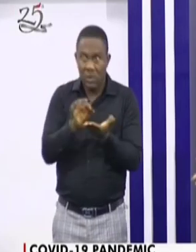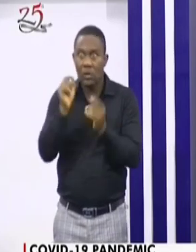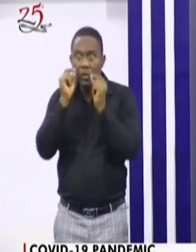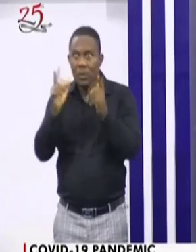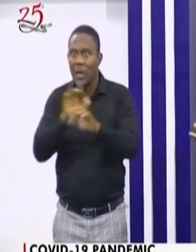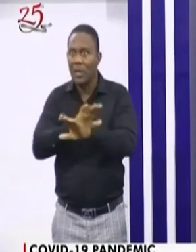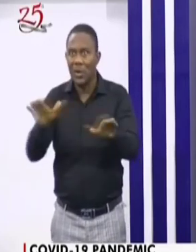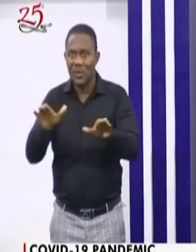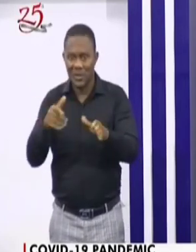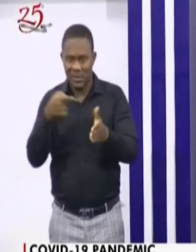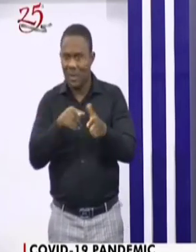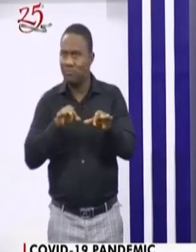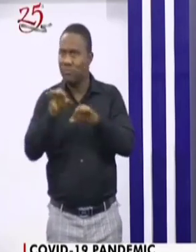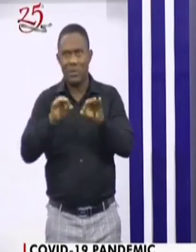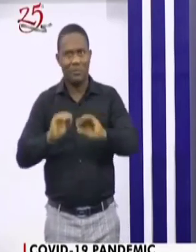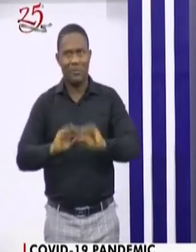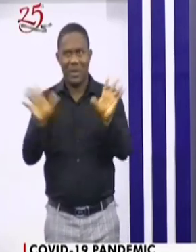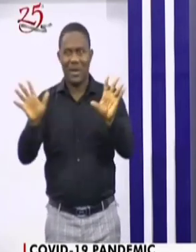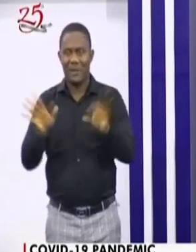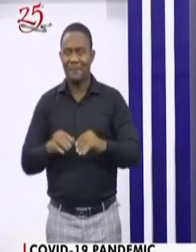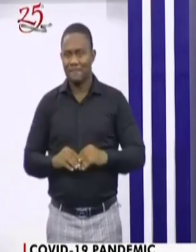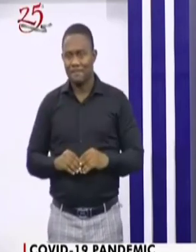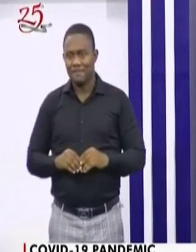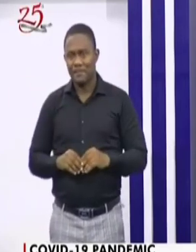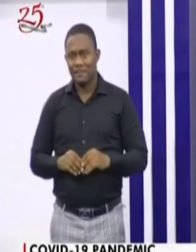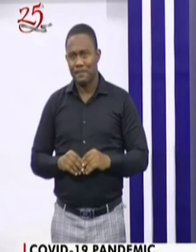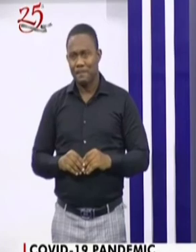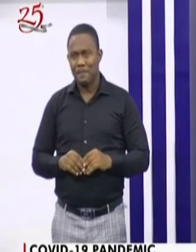It's just a matter of,